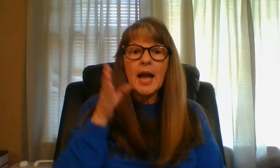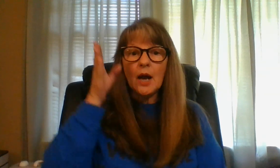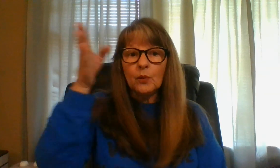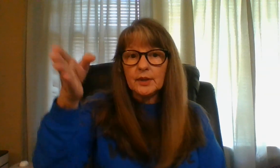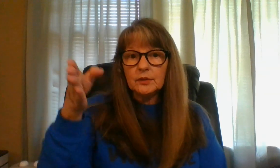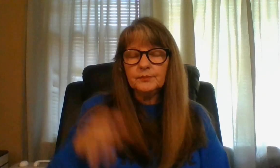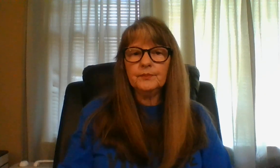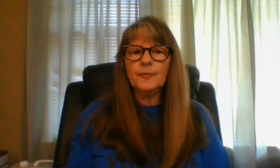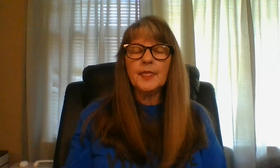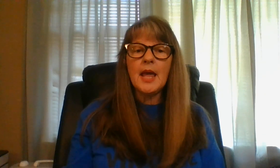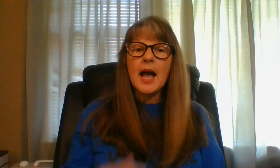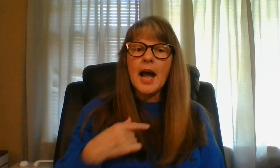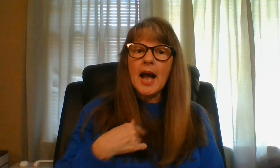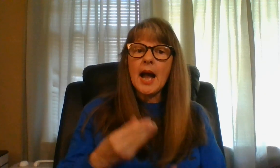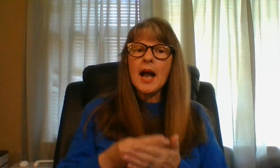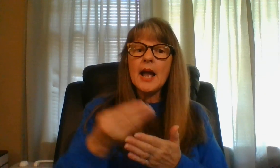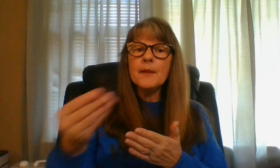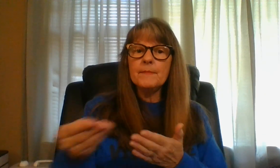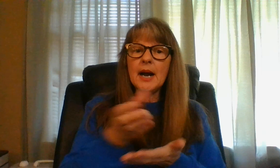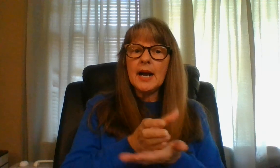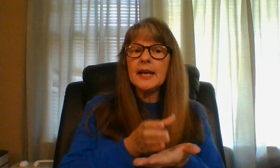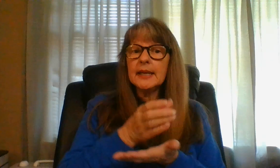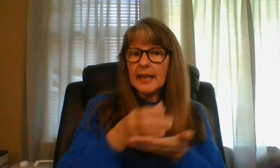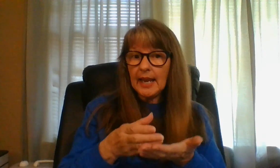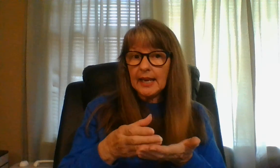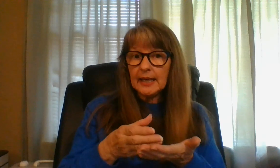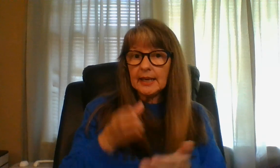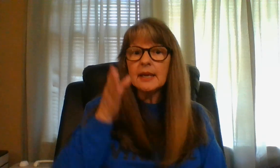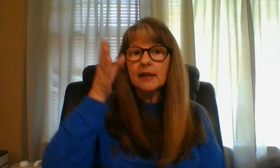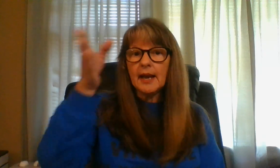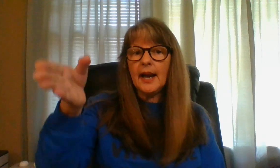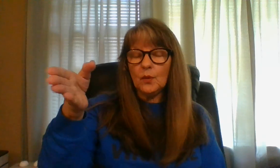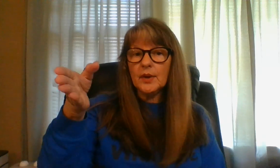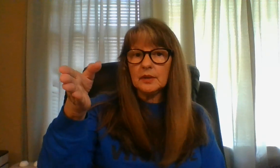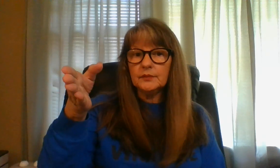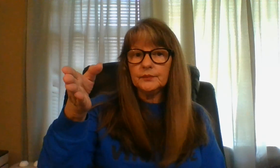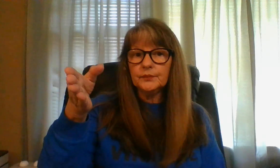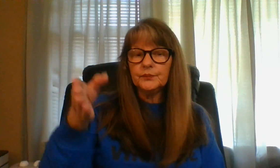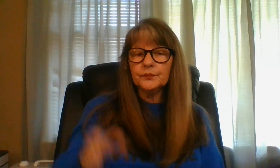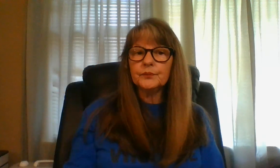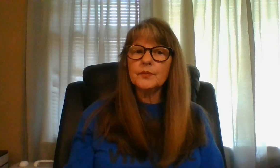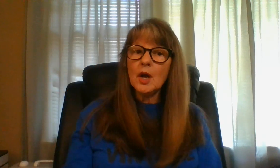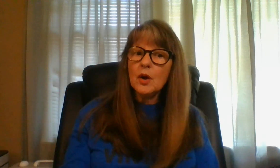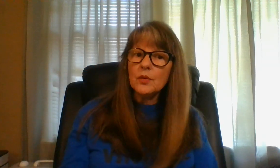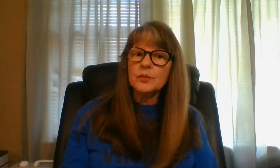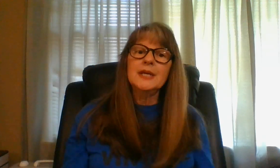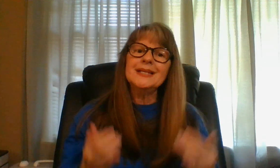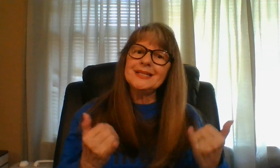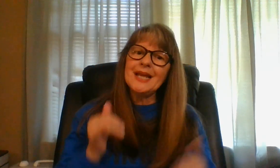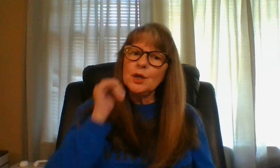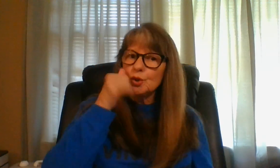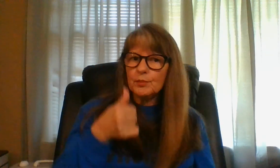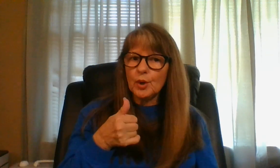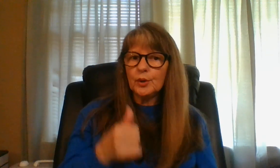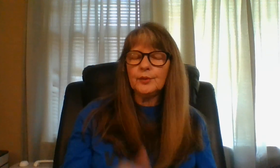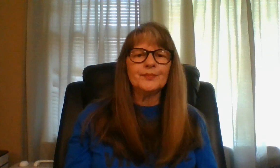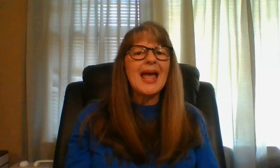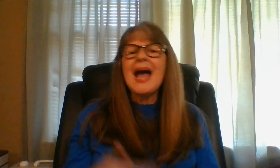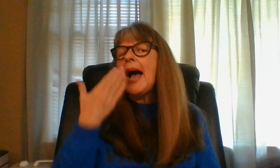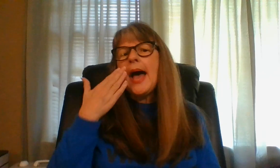I will. I buy cake. I will. Oh, today or tomorrow? I